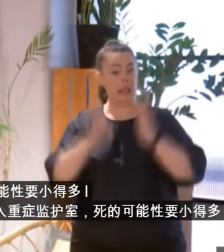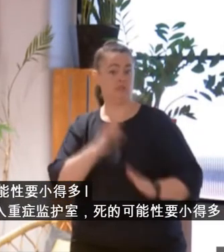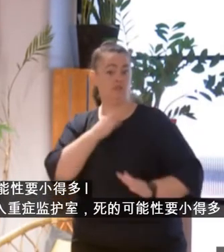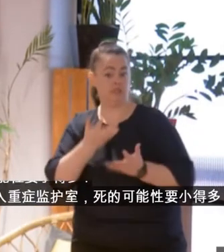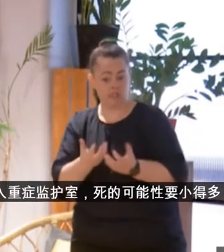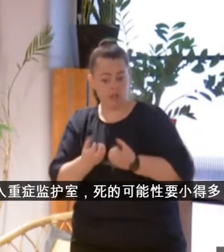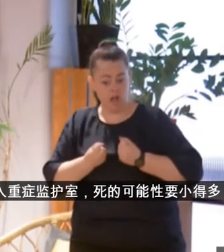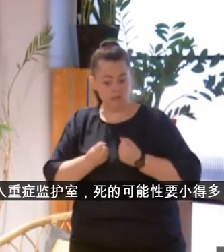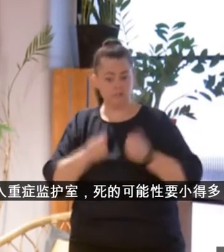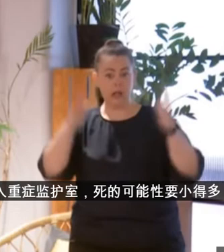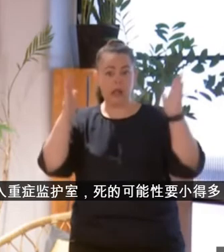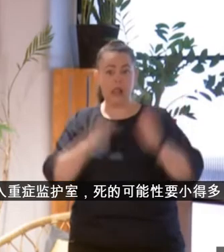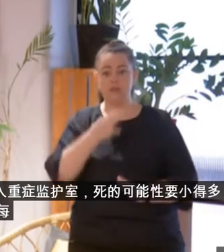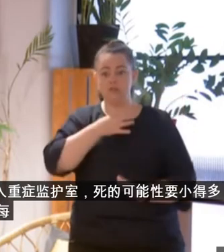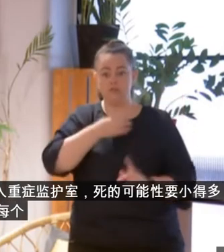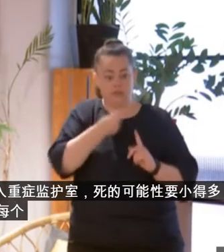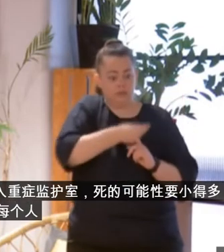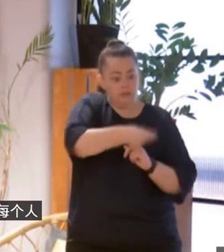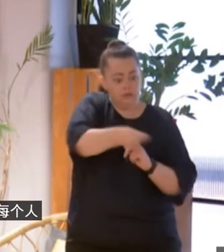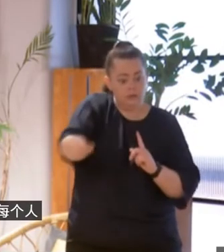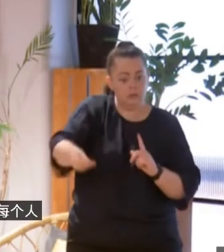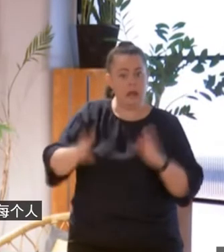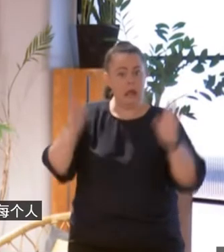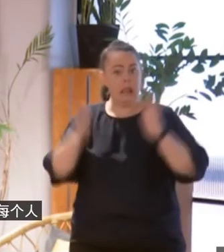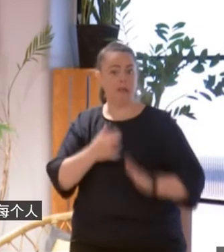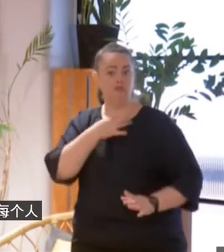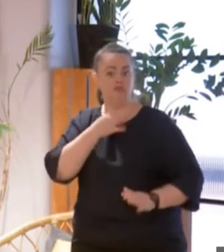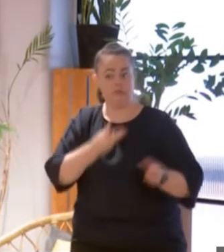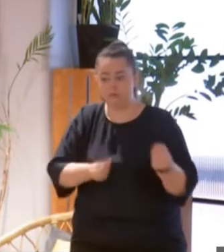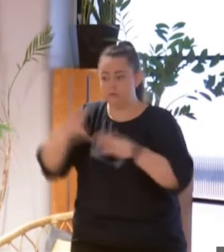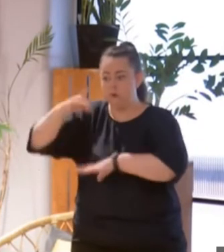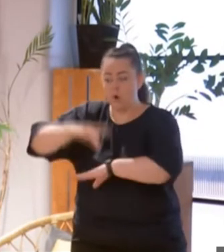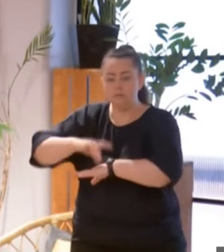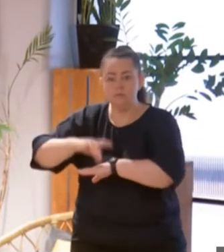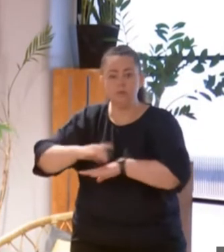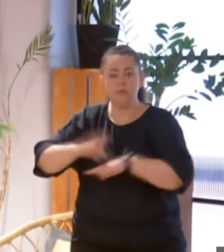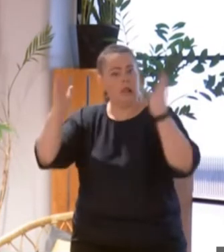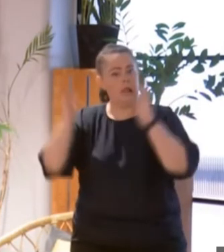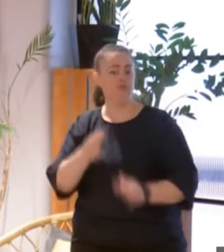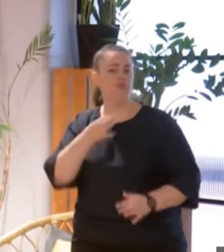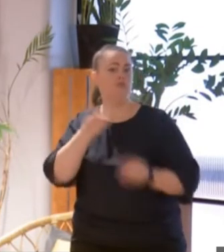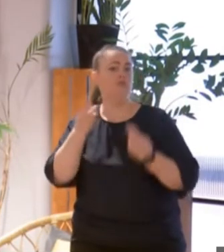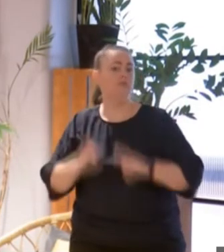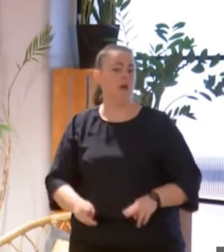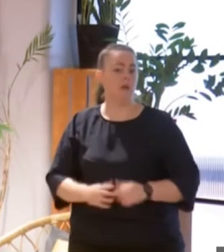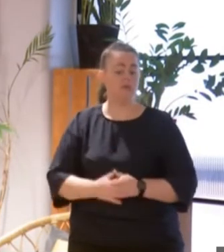die. So I would encourage each of us to be ambassadors for the